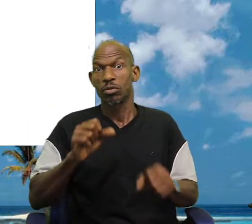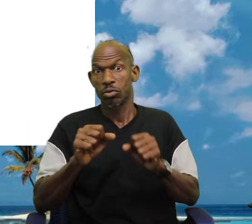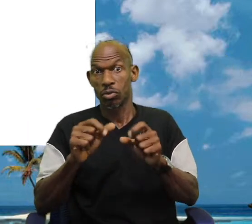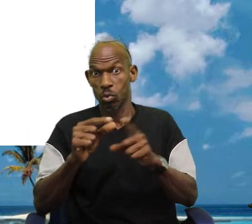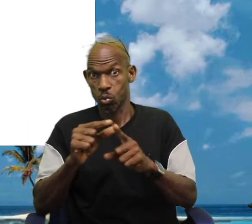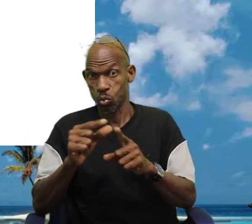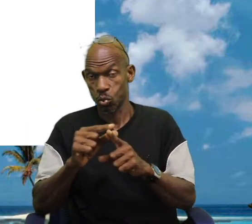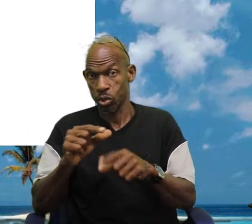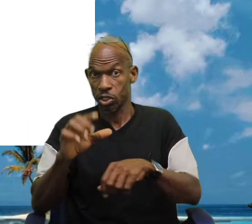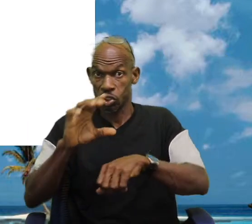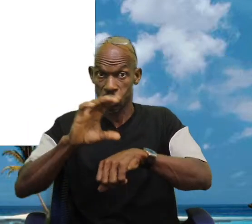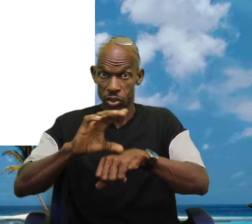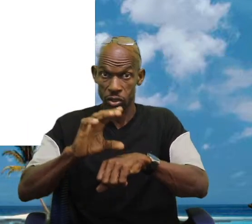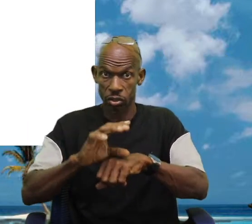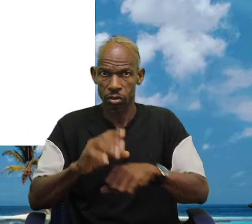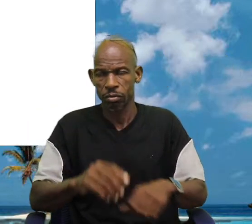church,